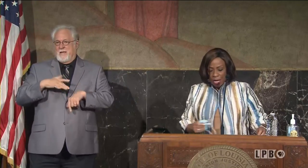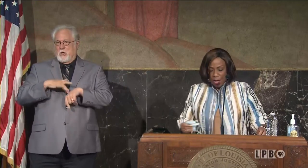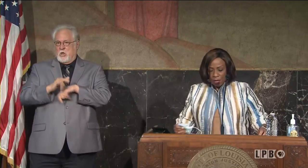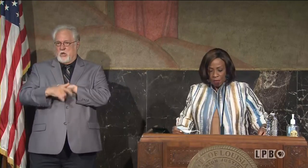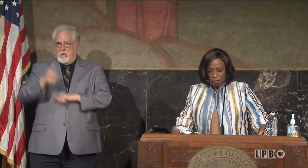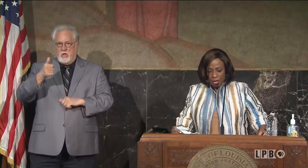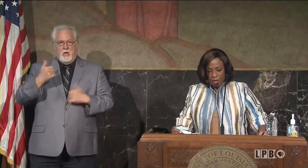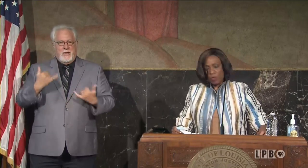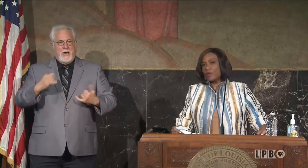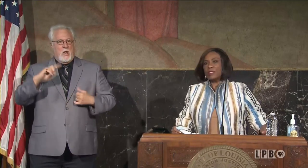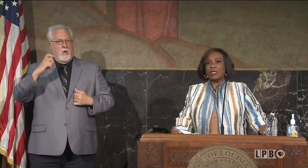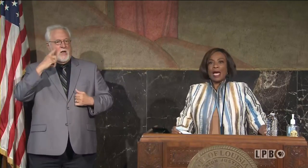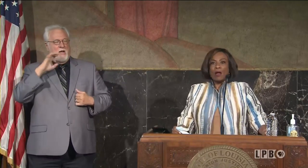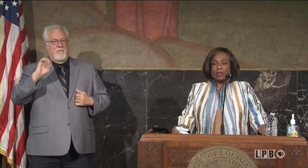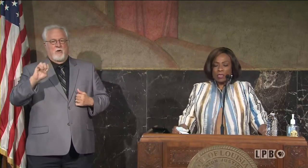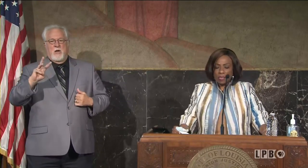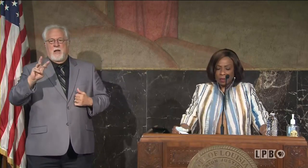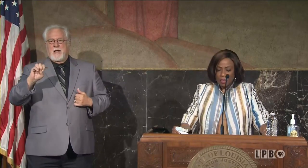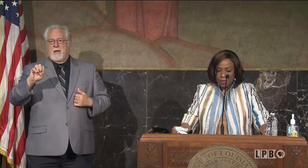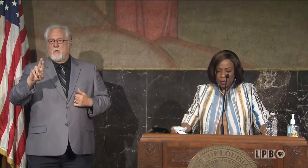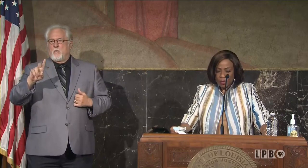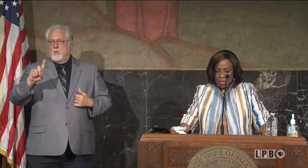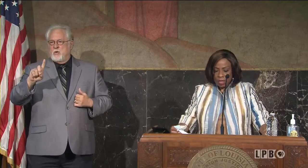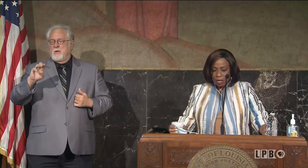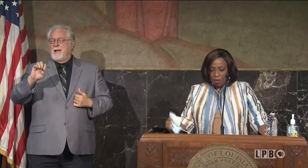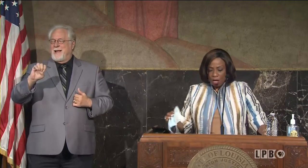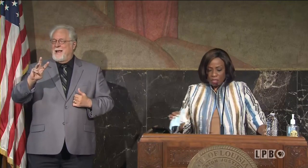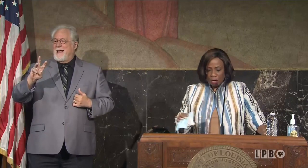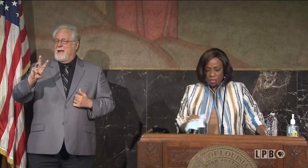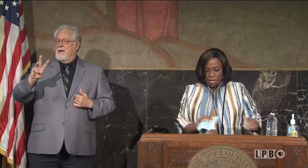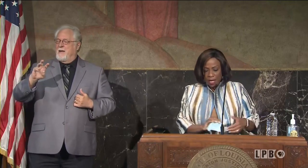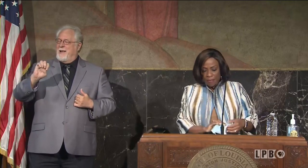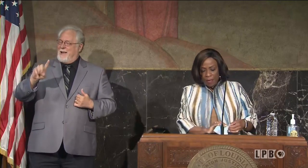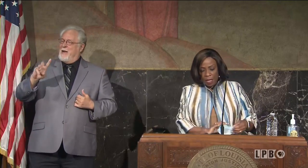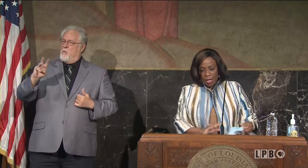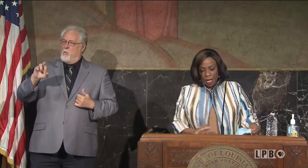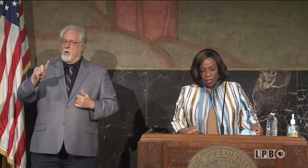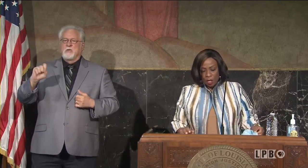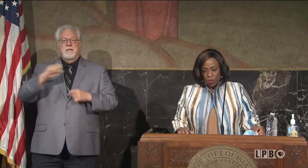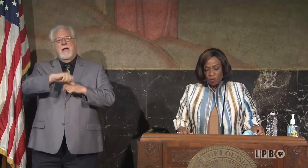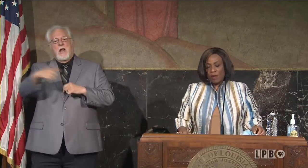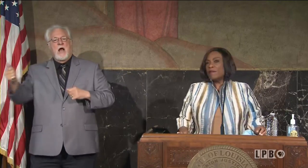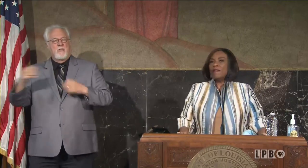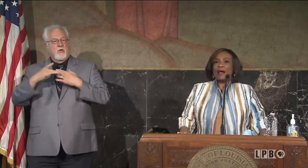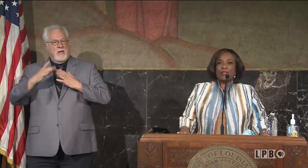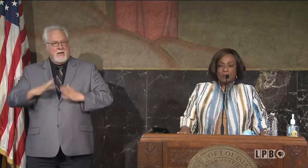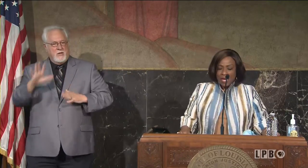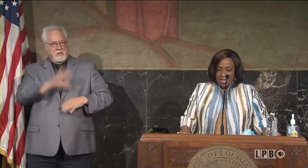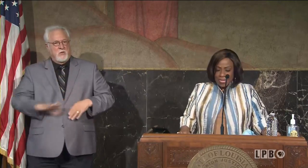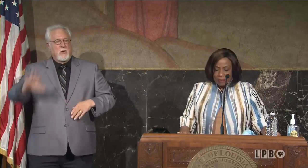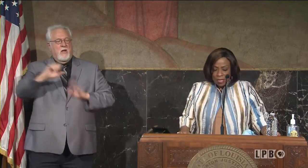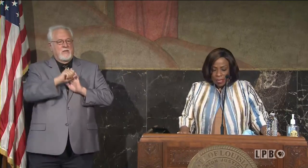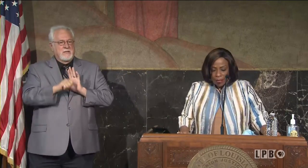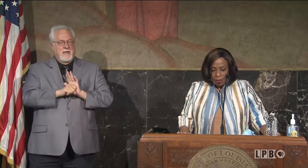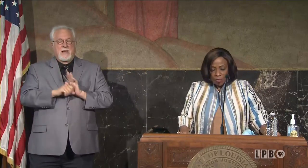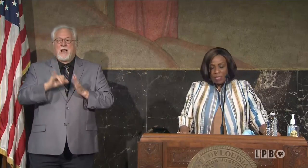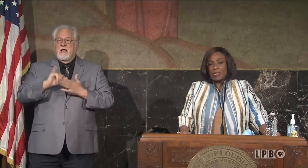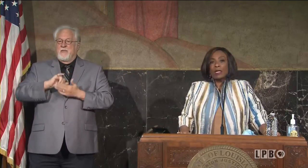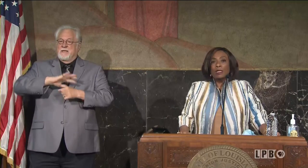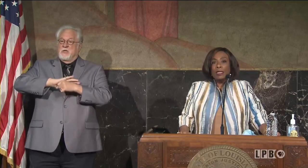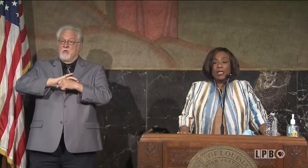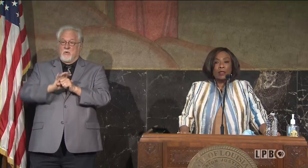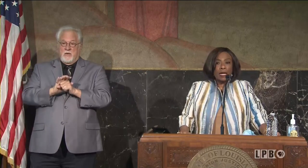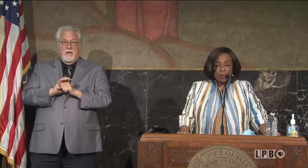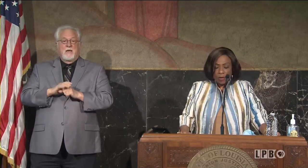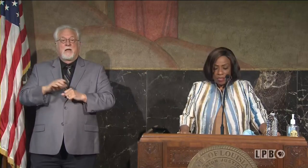and now Governor Edwards and countless leaders across our state, the coronavirus pandemic presents